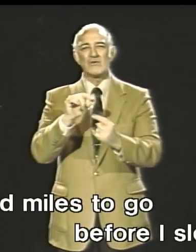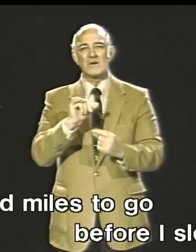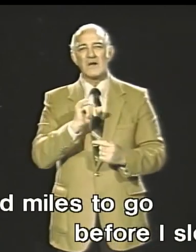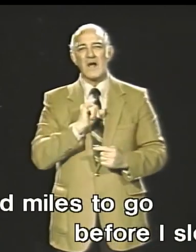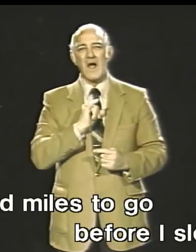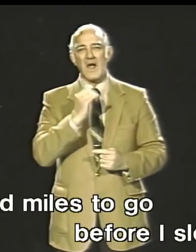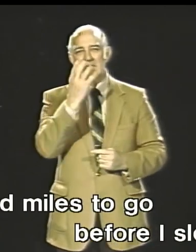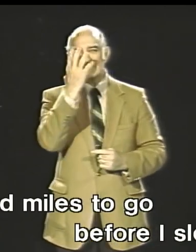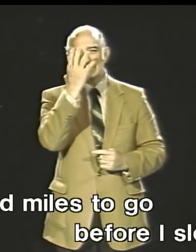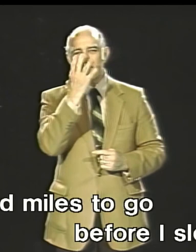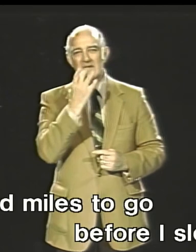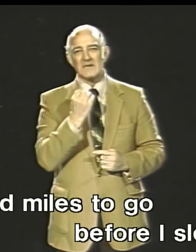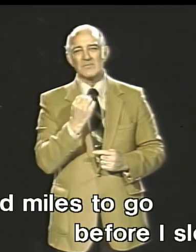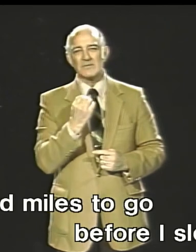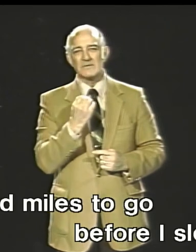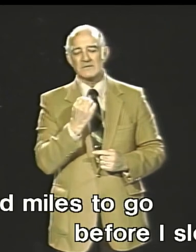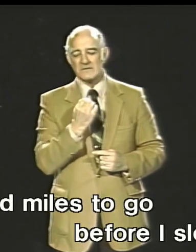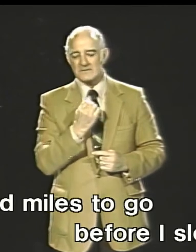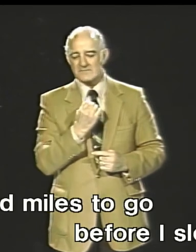before I sleep.